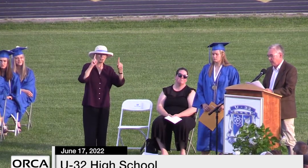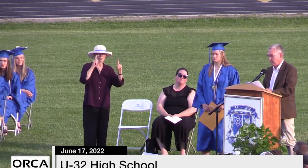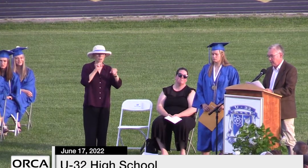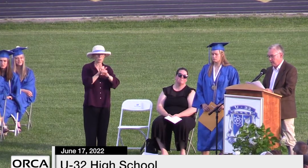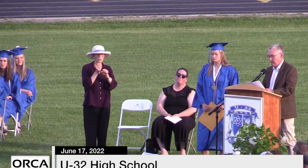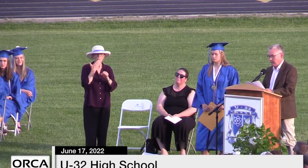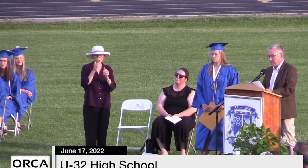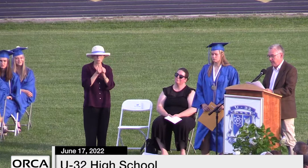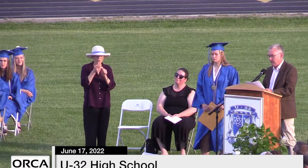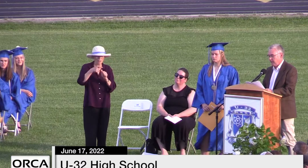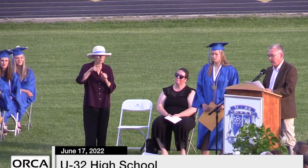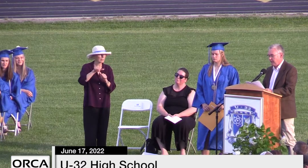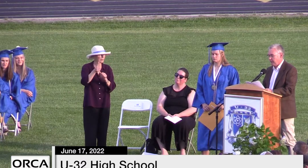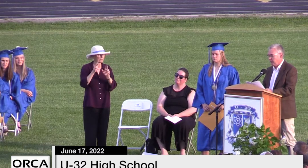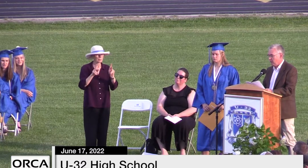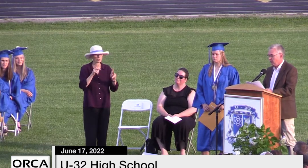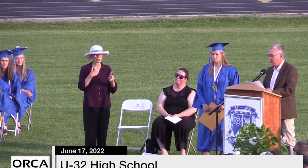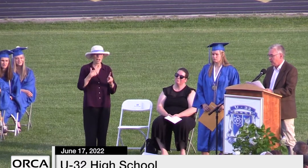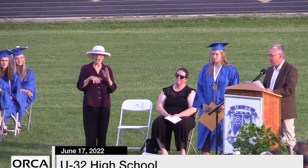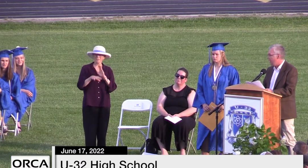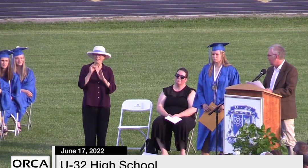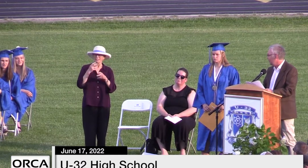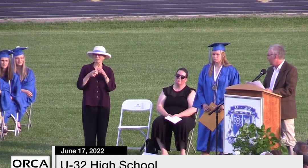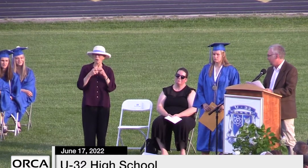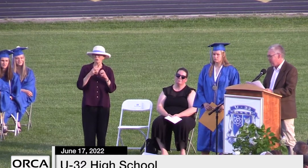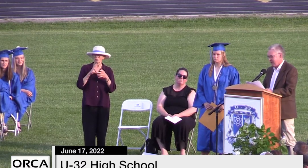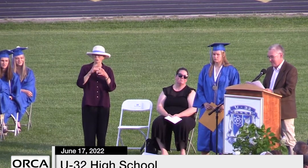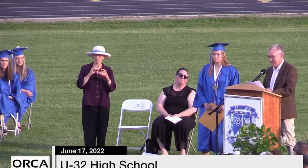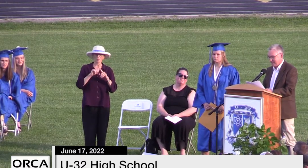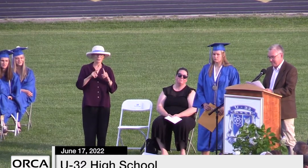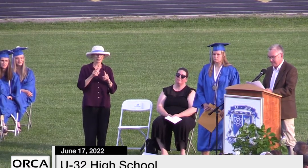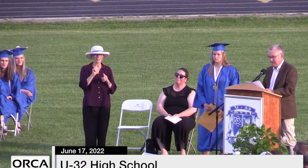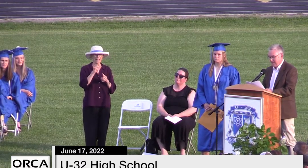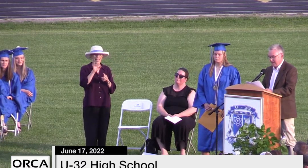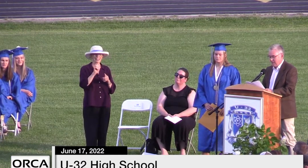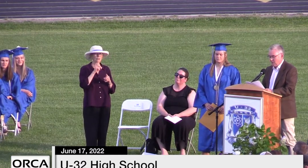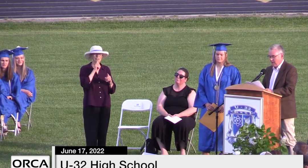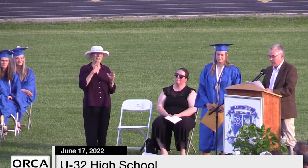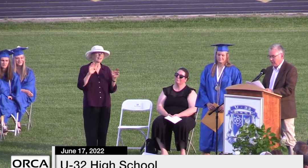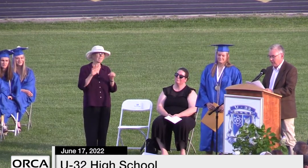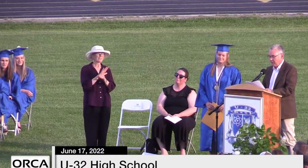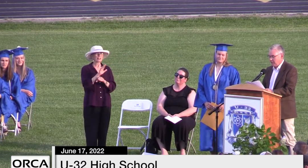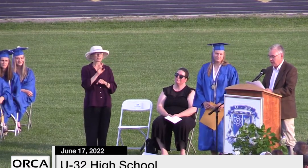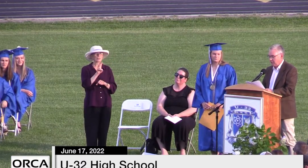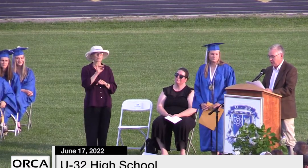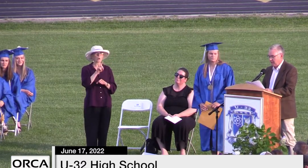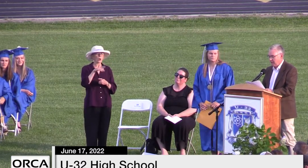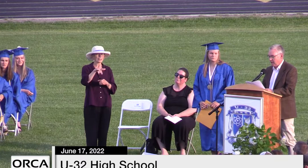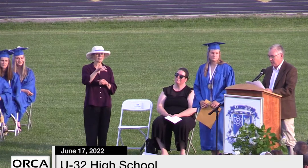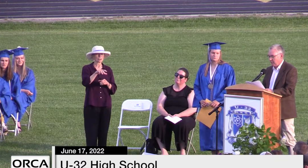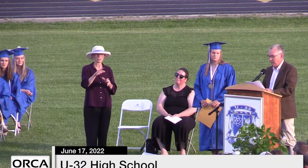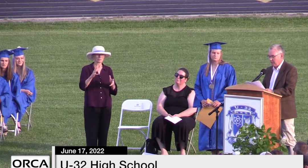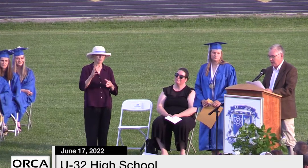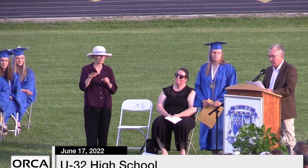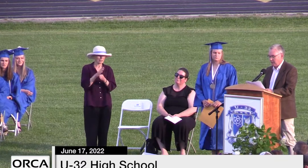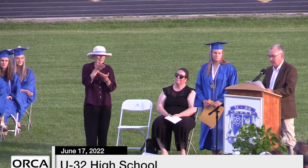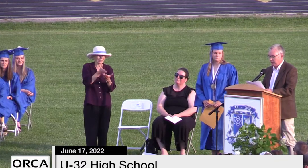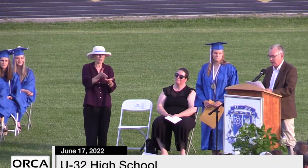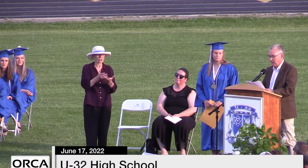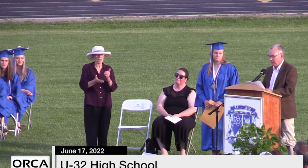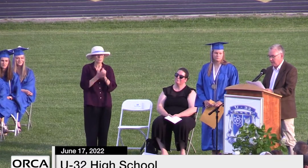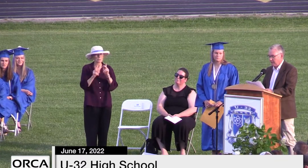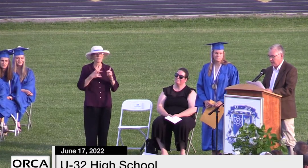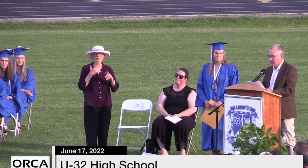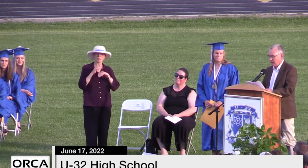well with others. I find it difficult to put into words, but Allie fills the void. Whatever is needed, she is right there to put people at ease